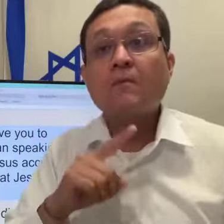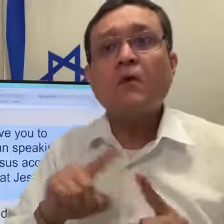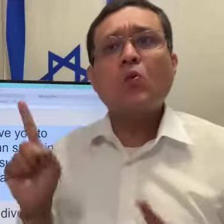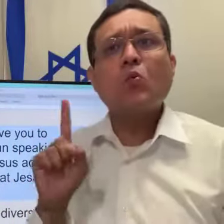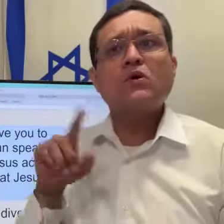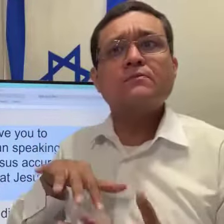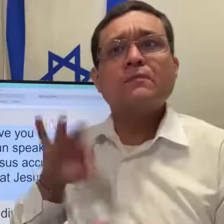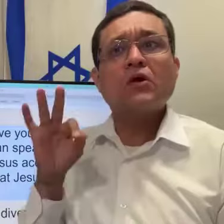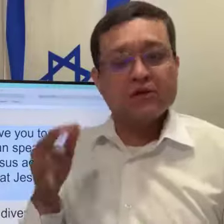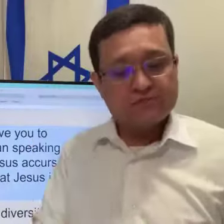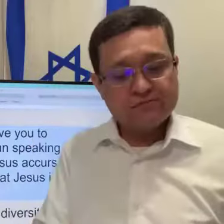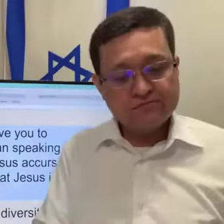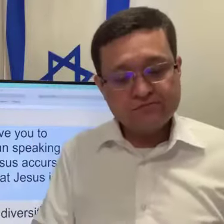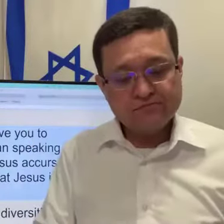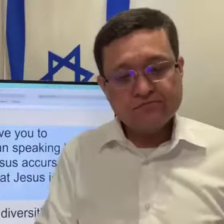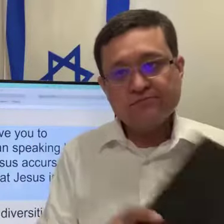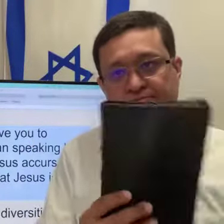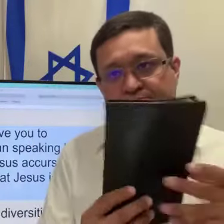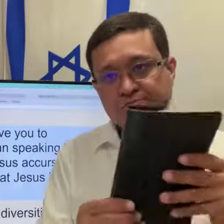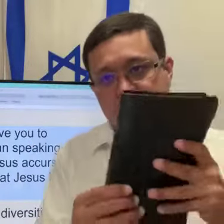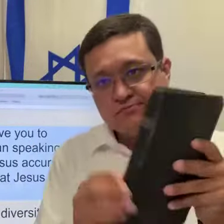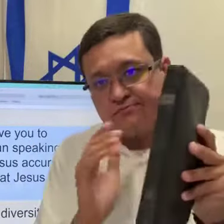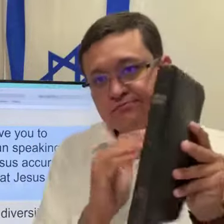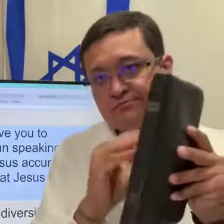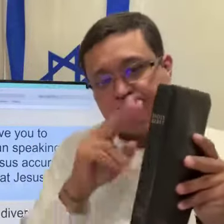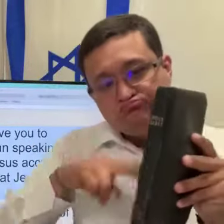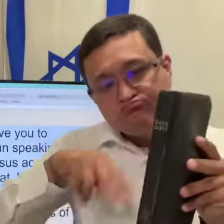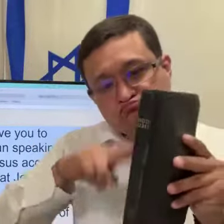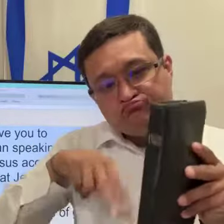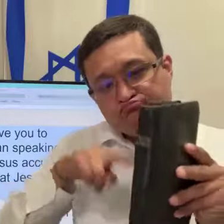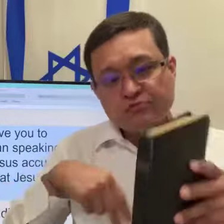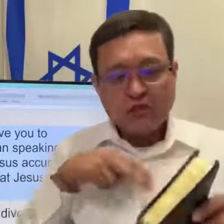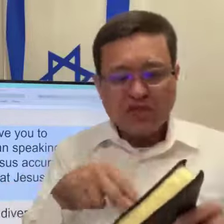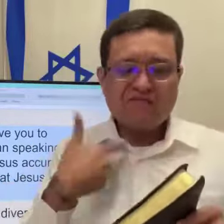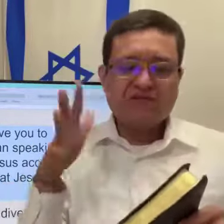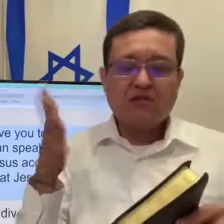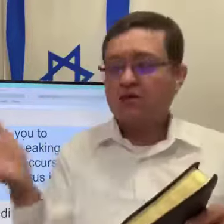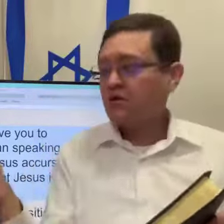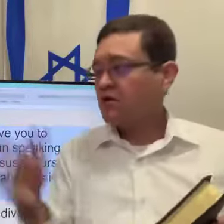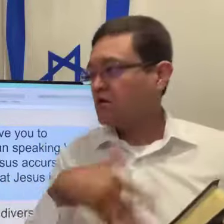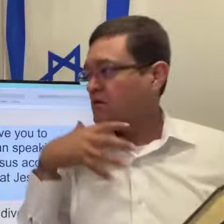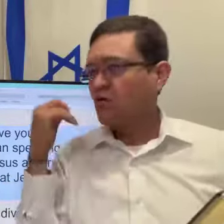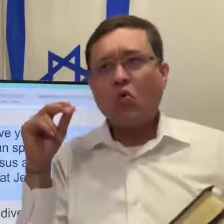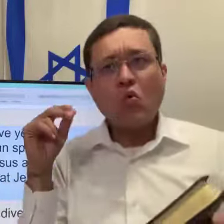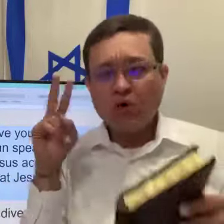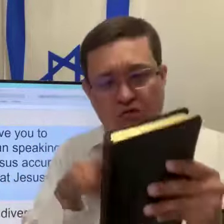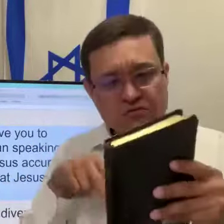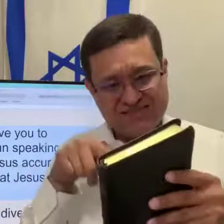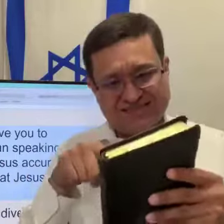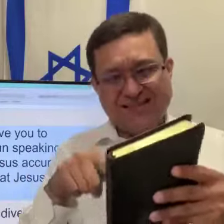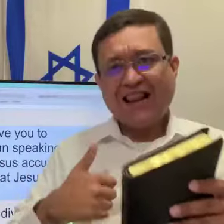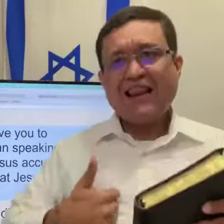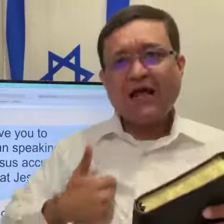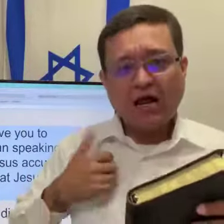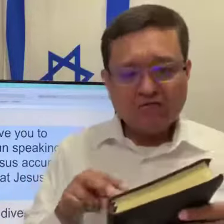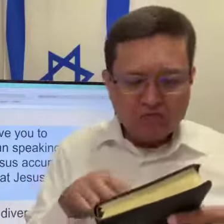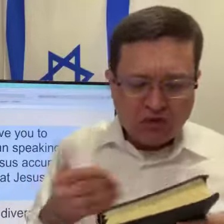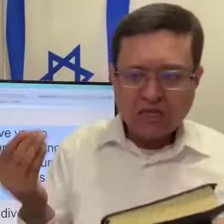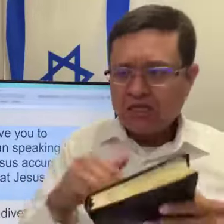We can, you know, also, you don't get tired of eating every day because your flesh eats food. But we eat the same thing every day. But with the Bible, it's completely